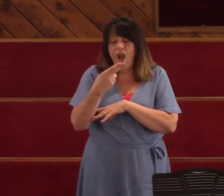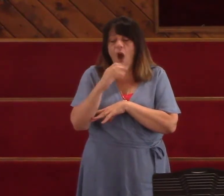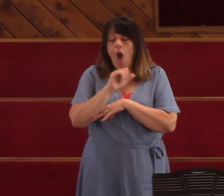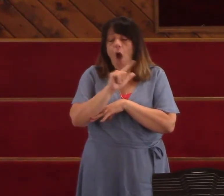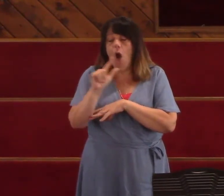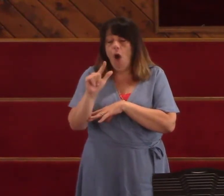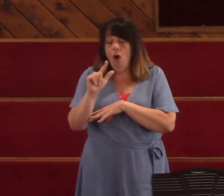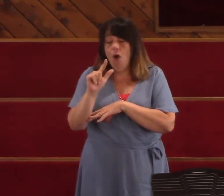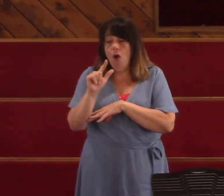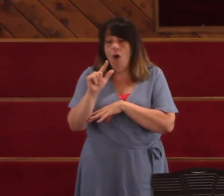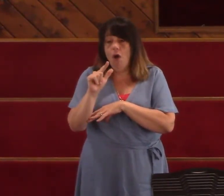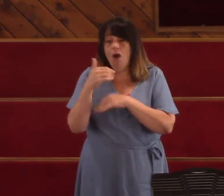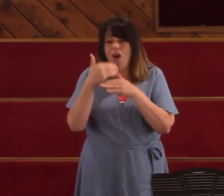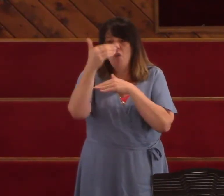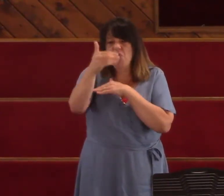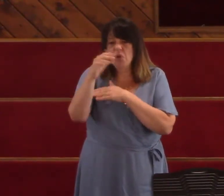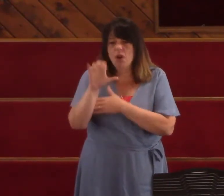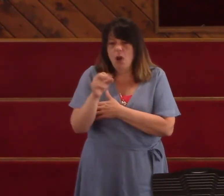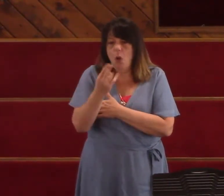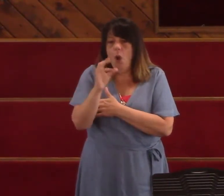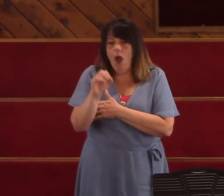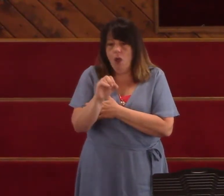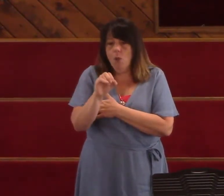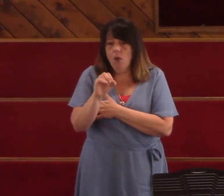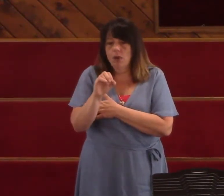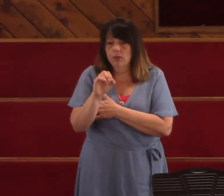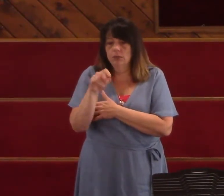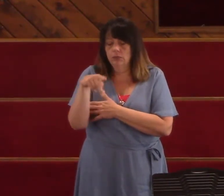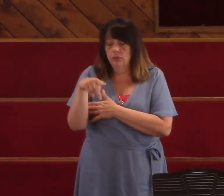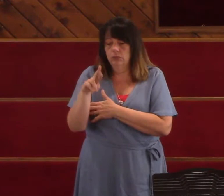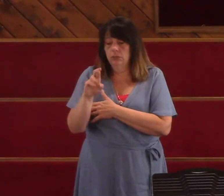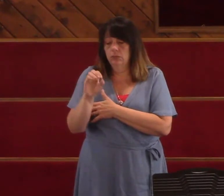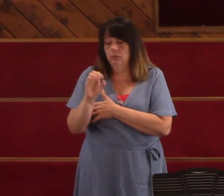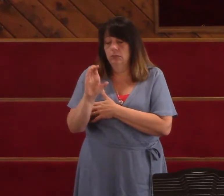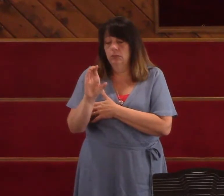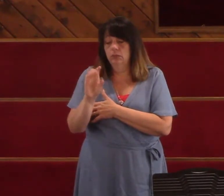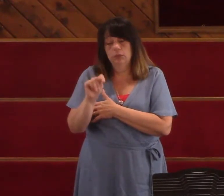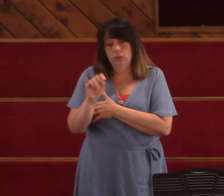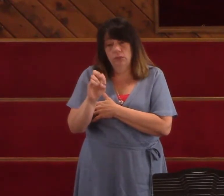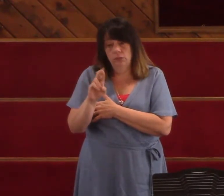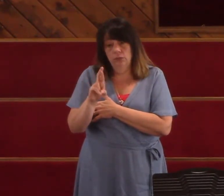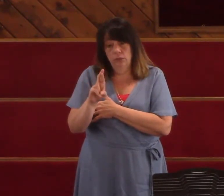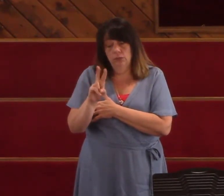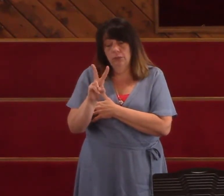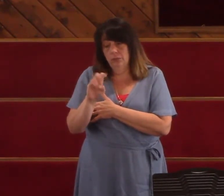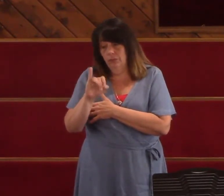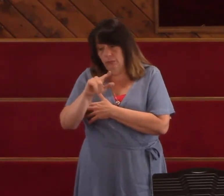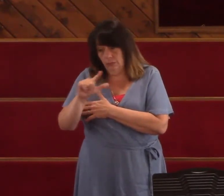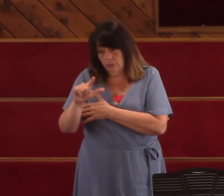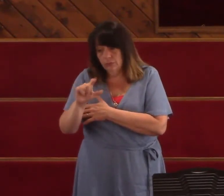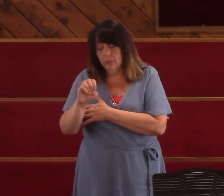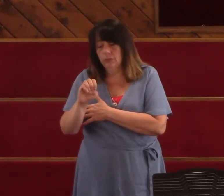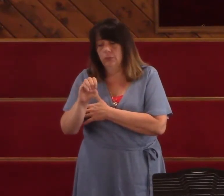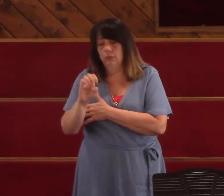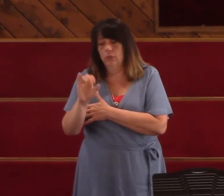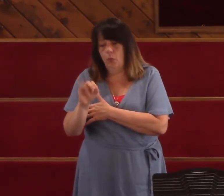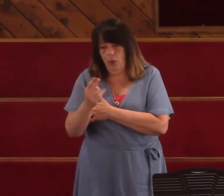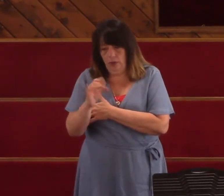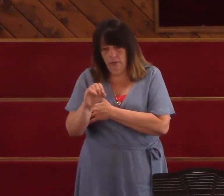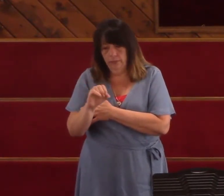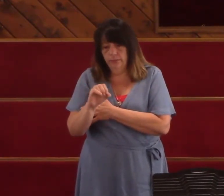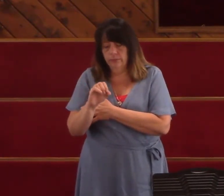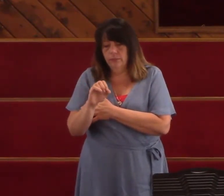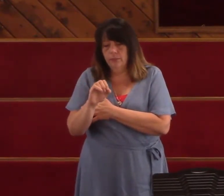Home in Proctorville, Ohio. And then I regret to tell you, we had